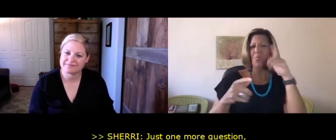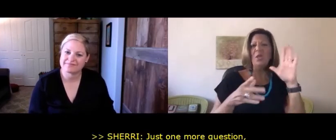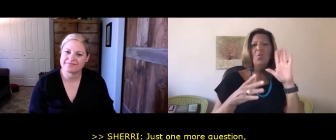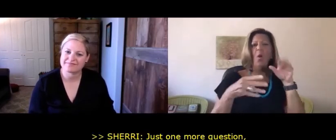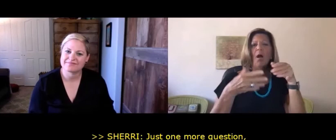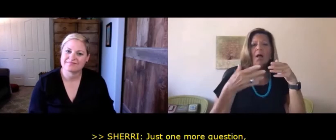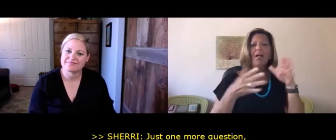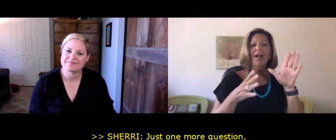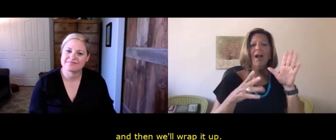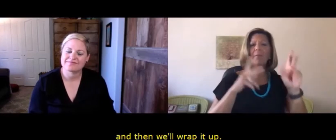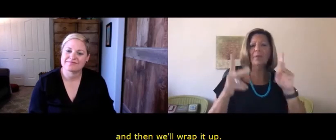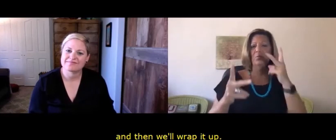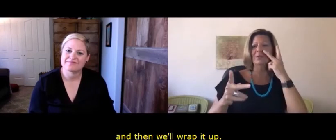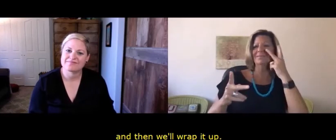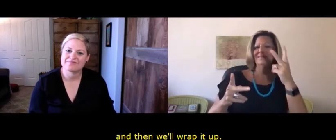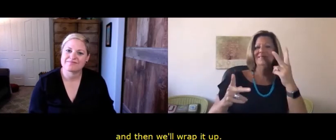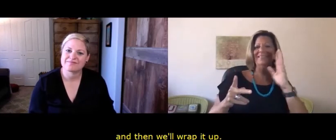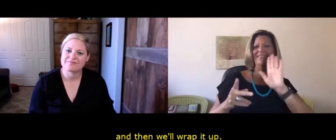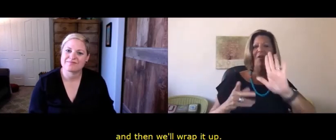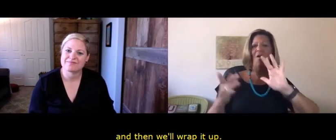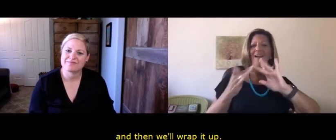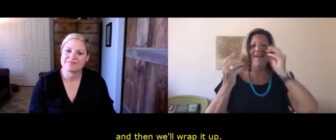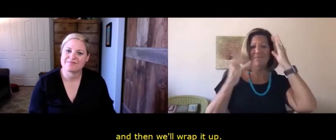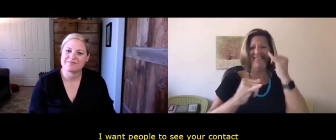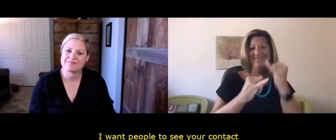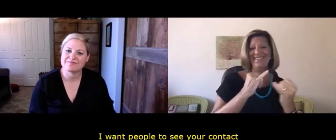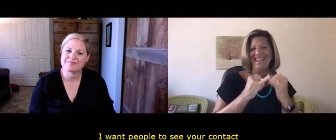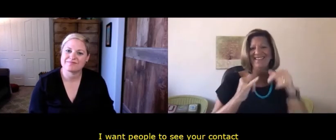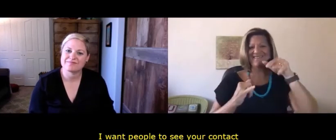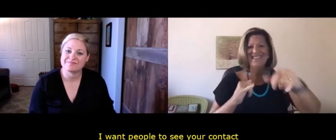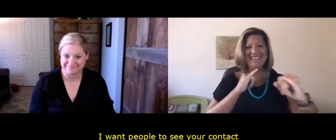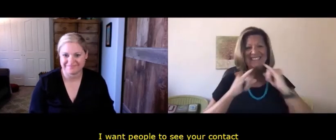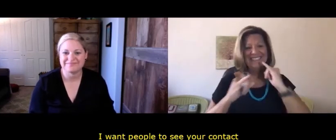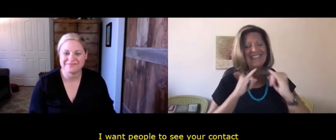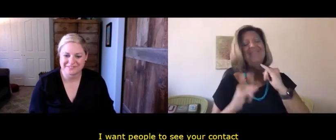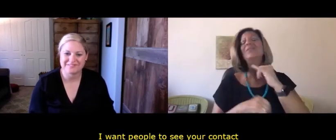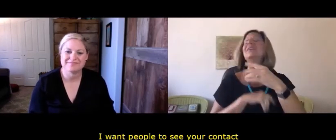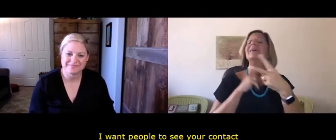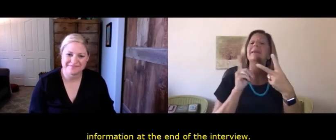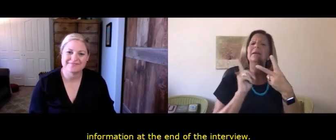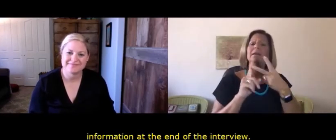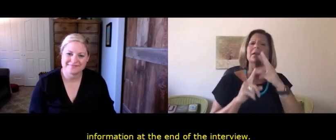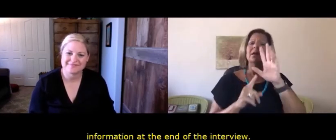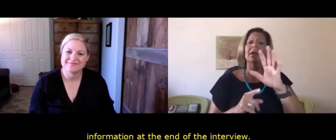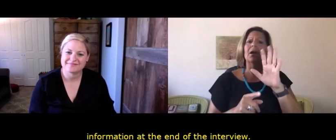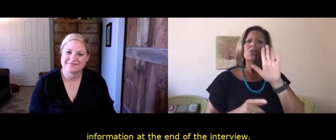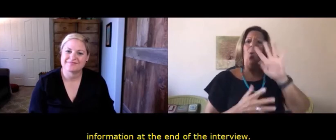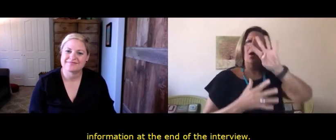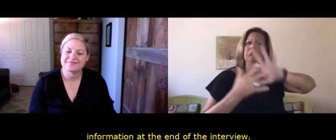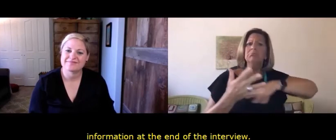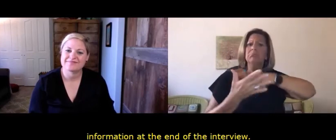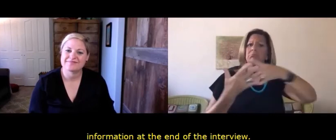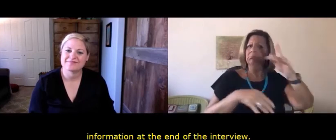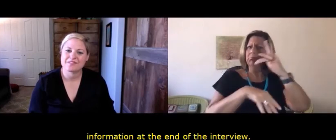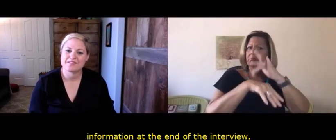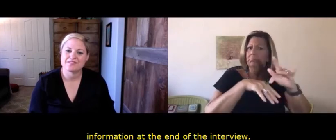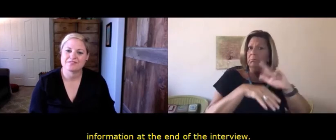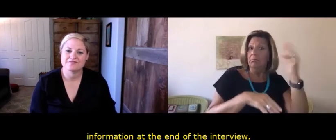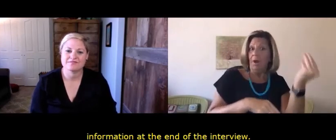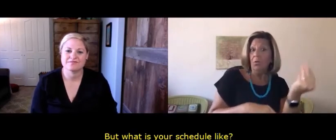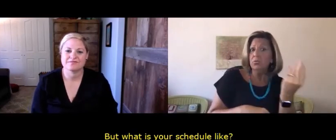Just one more question and then we'll wrap it up. I want people to see your contact information at the end of the